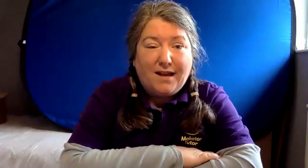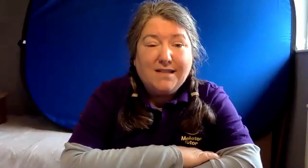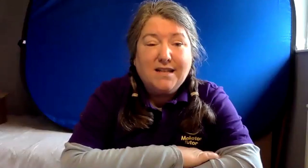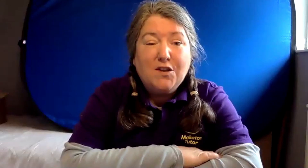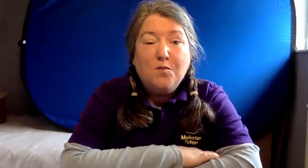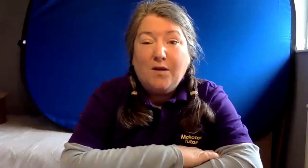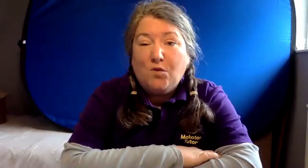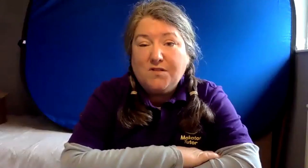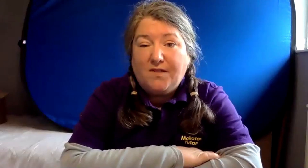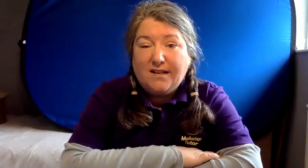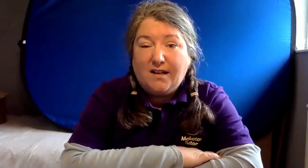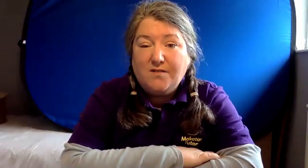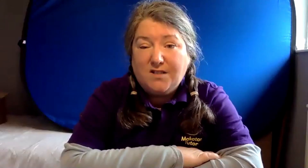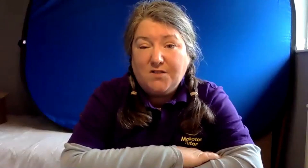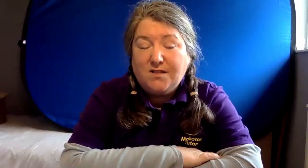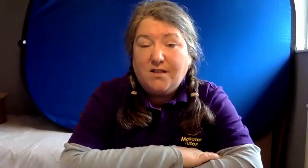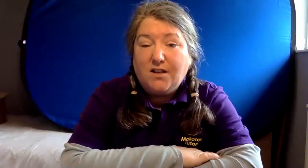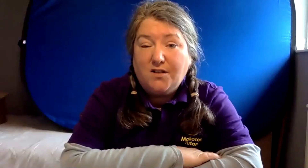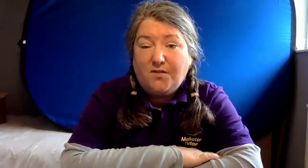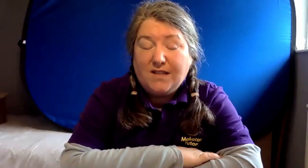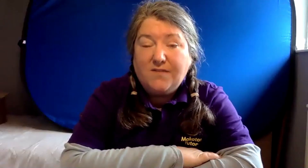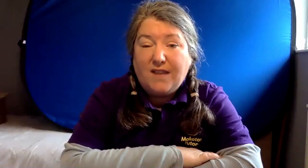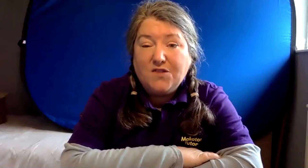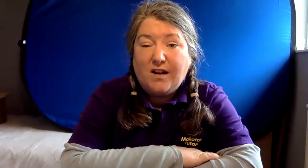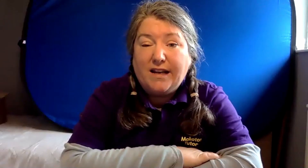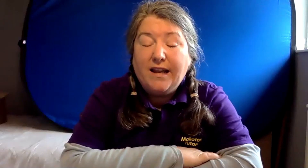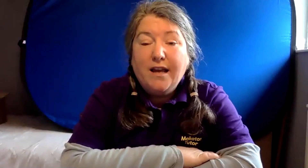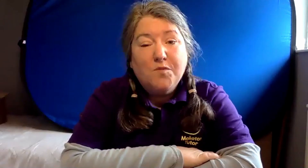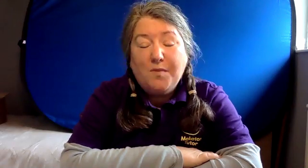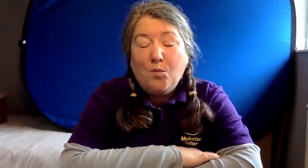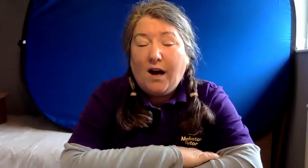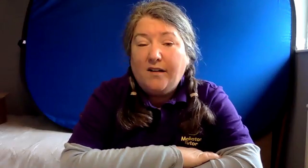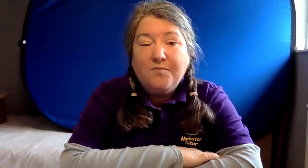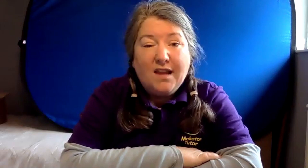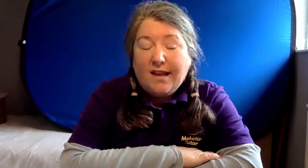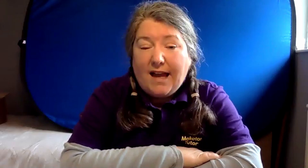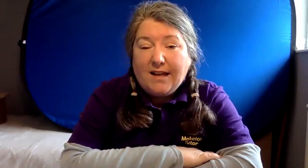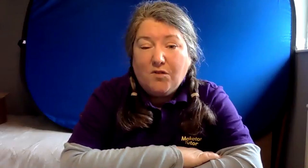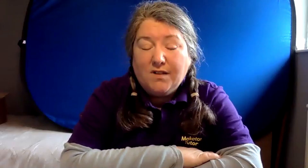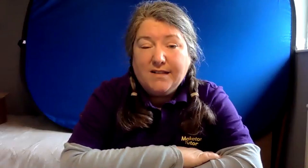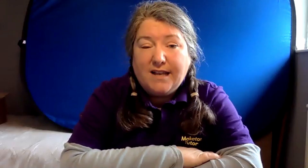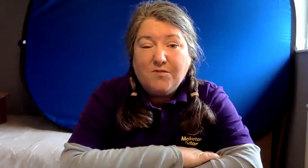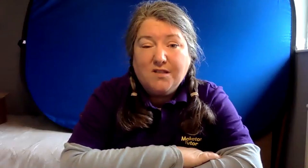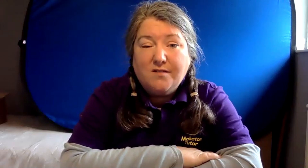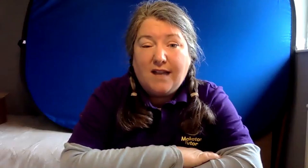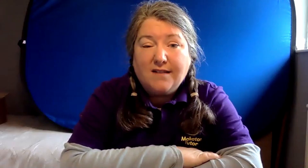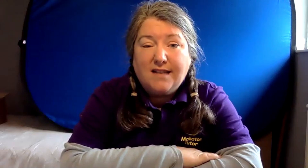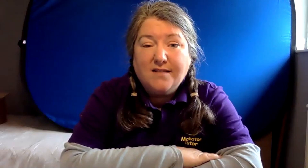face, you might want to find a close tutor so that you can do face to face training. But meanwhile, anyone that is able to access